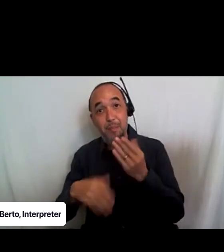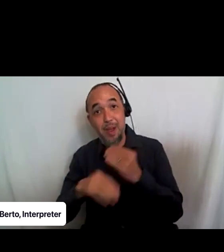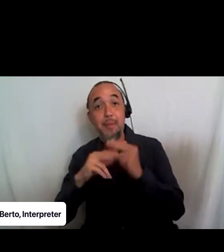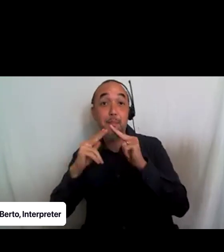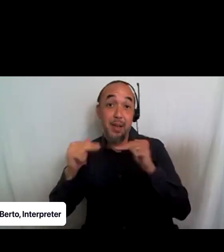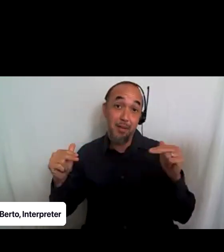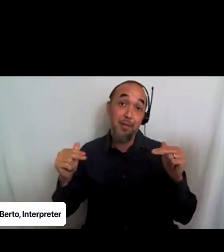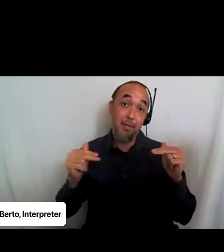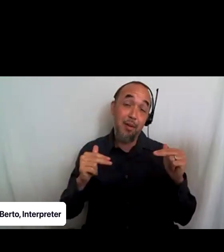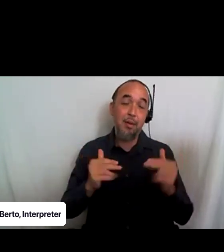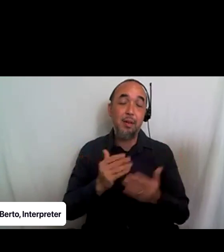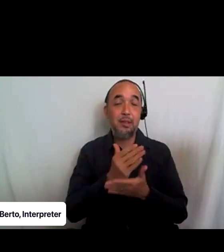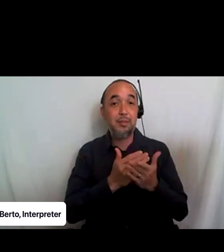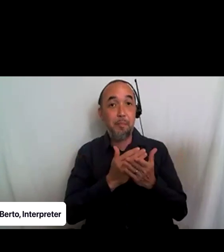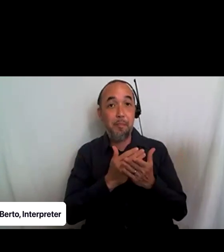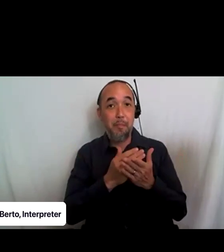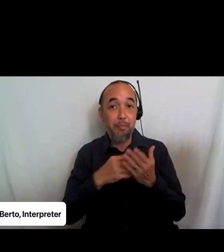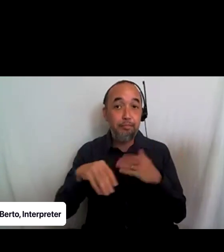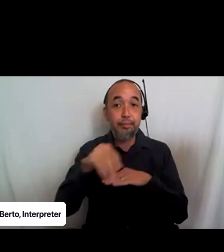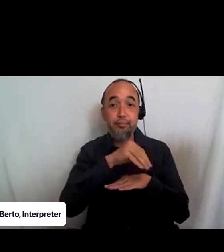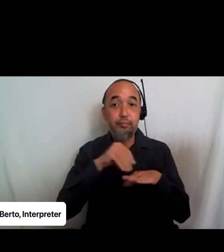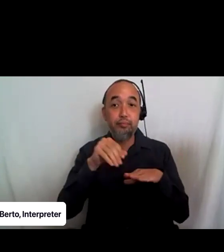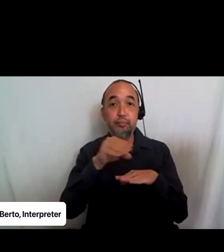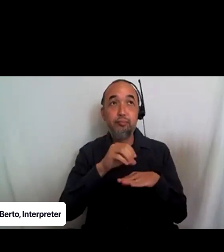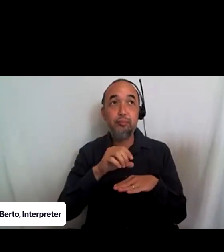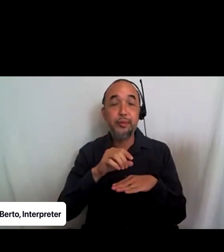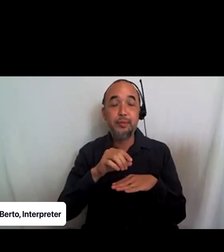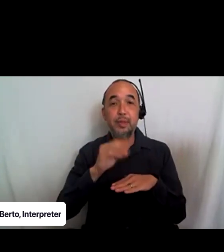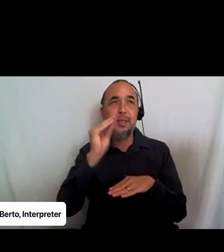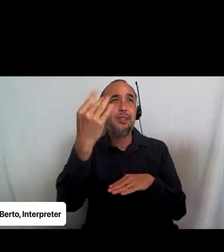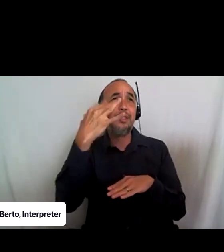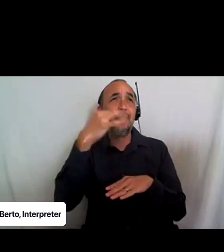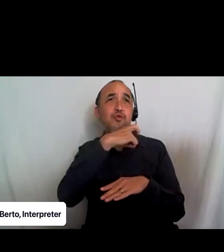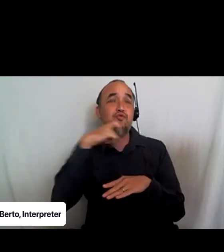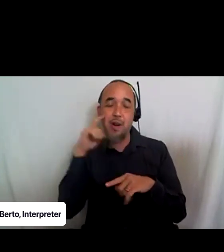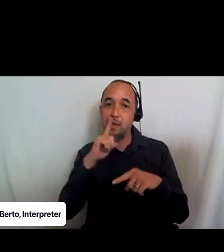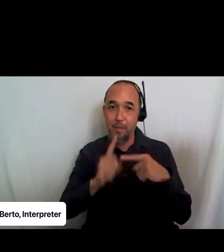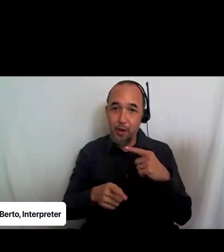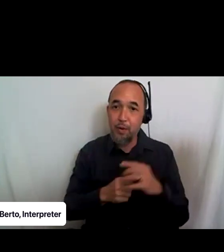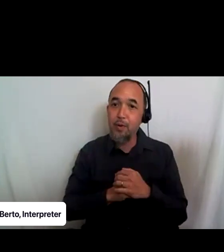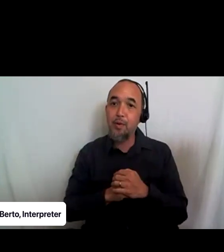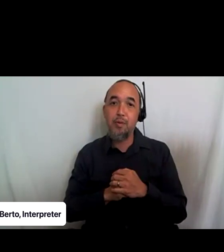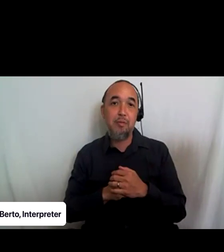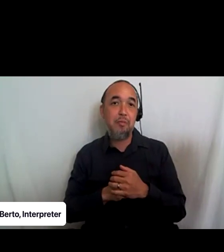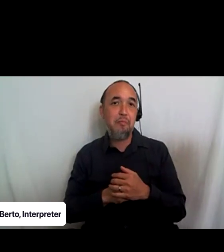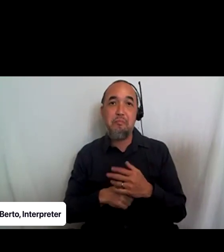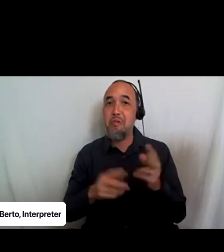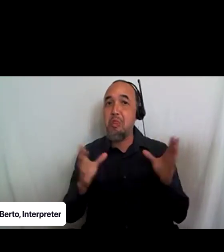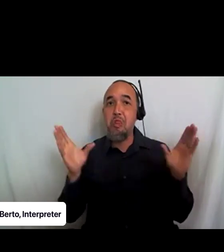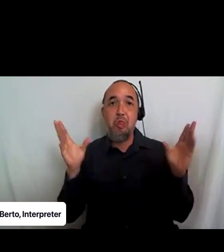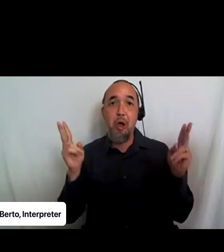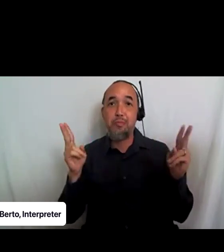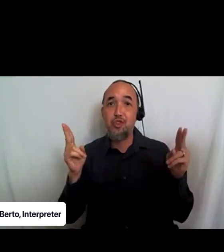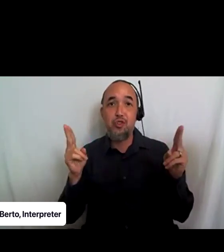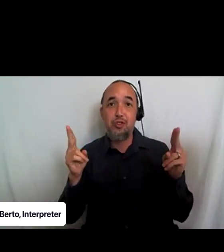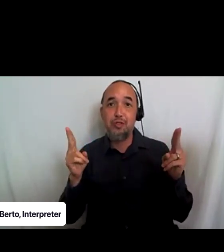cheese. Some people add sun-dried tomatoes. Some people add, I don't know, lobster, you know, I don't know.